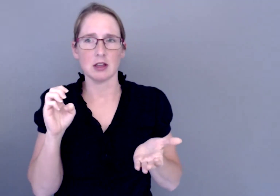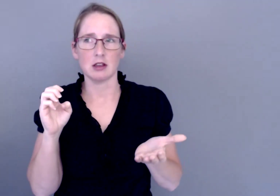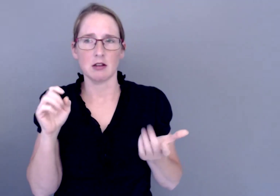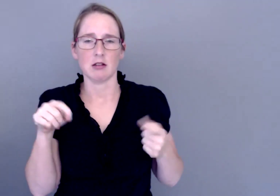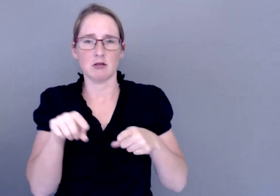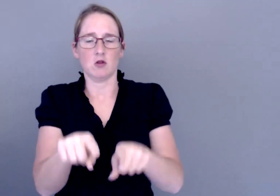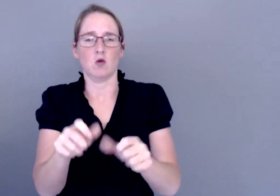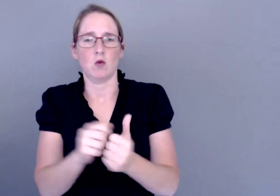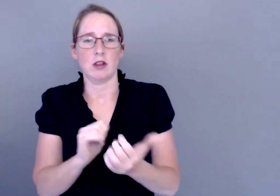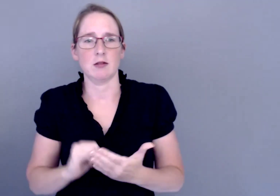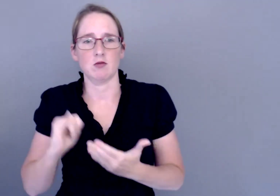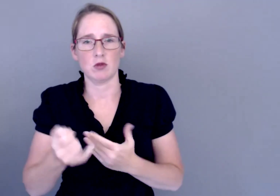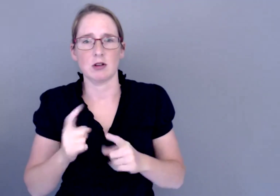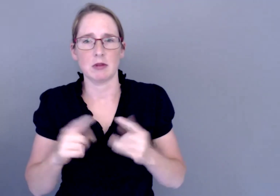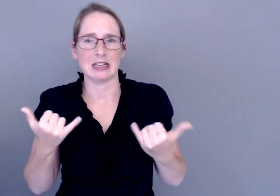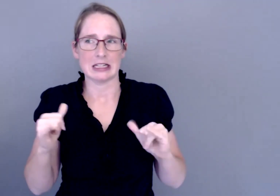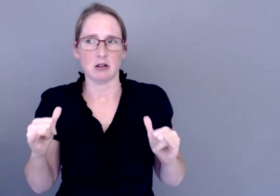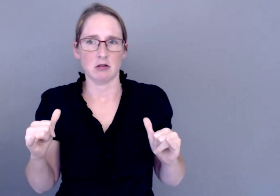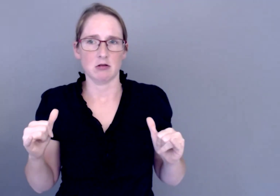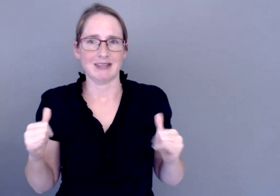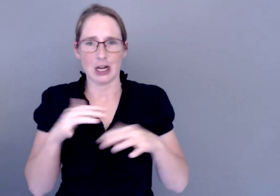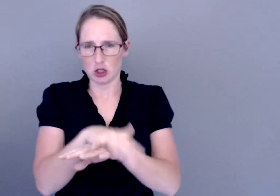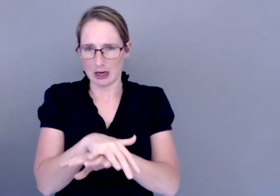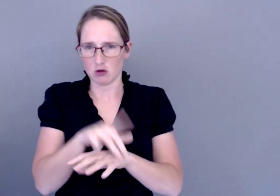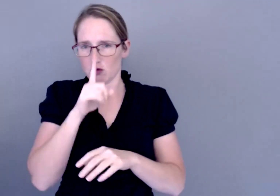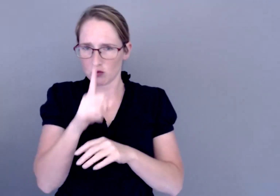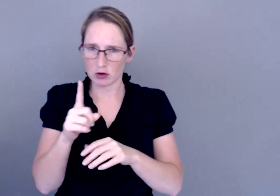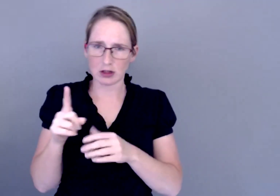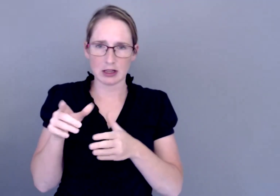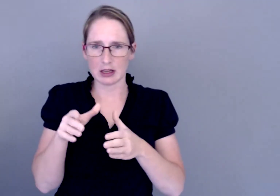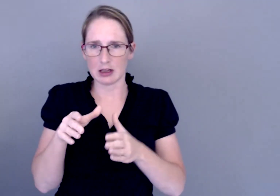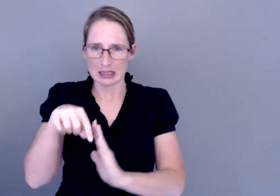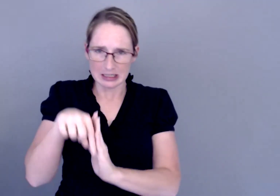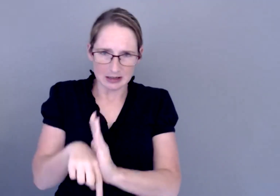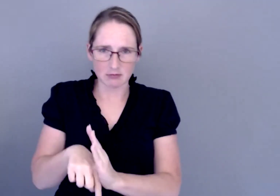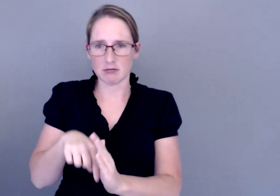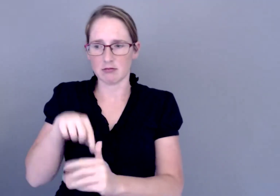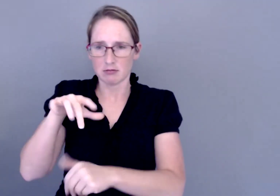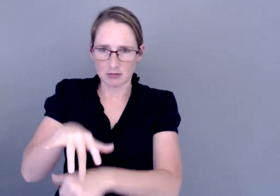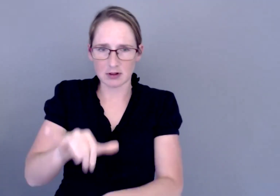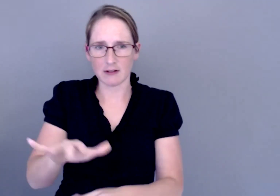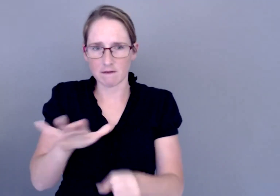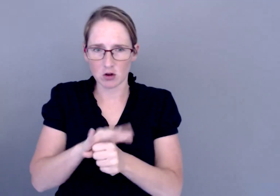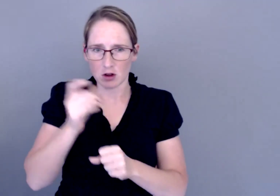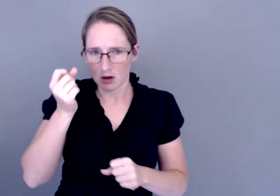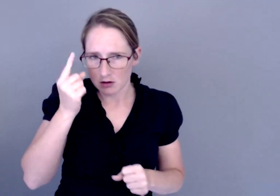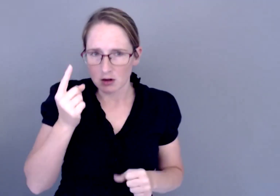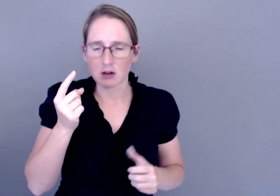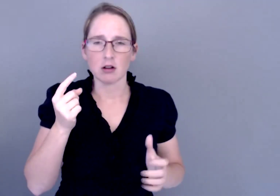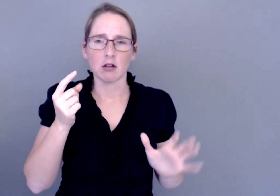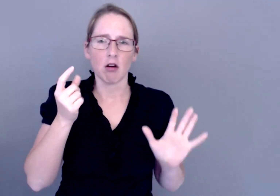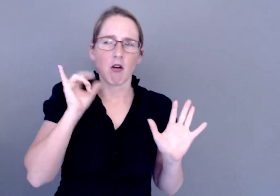the project, but still intersecting with it, to really dive into that directly, to really understand it, make sense of